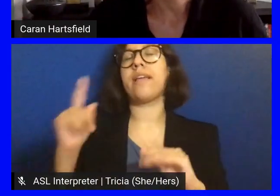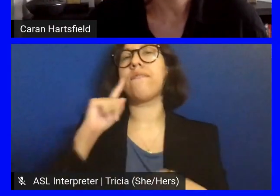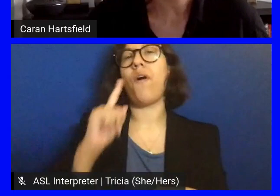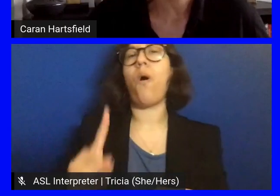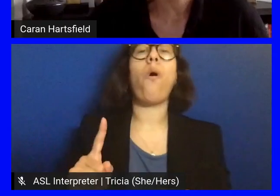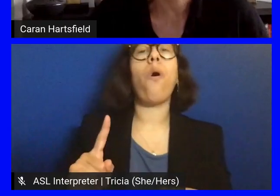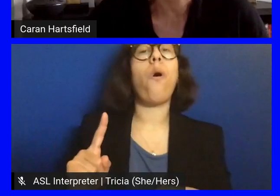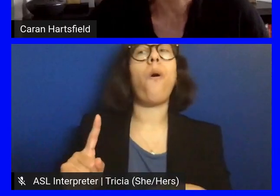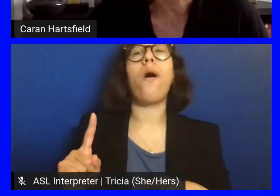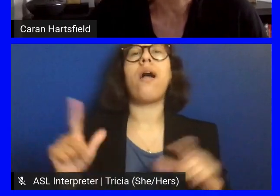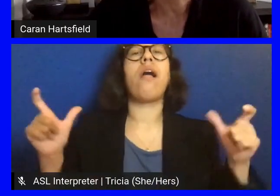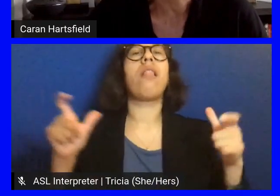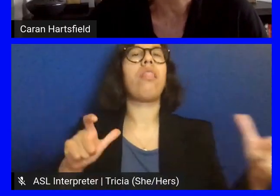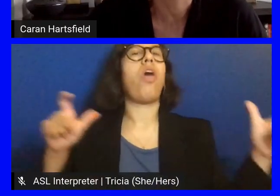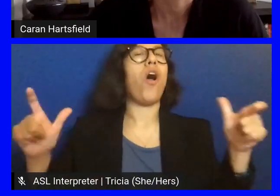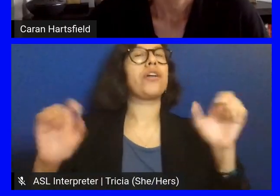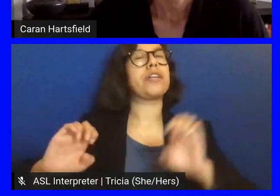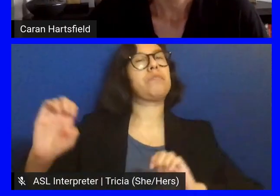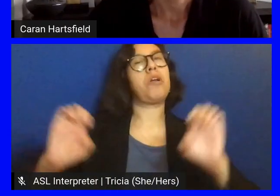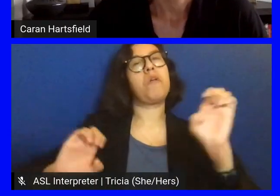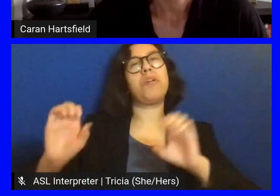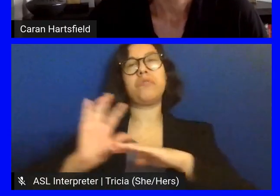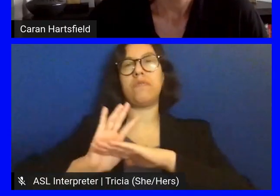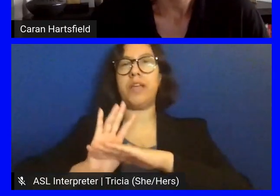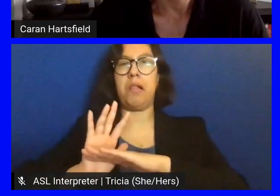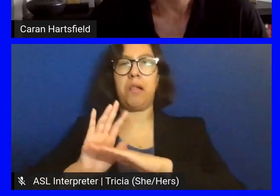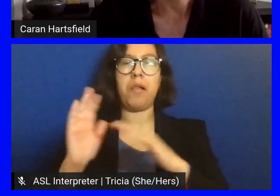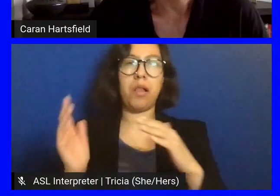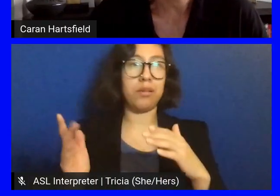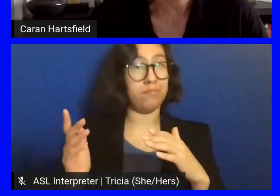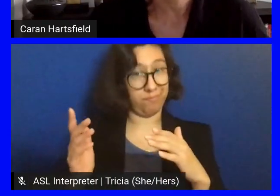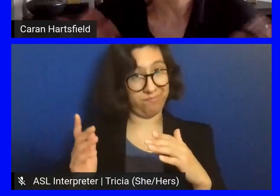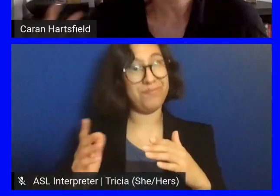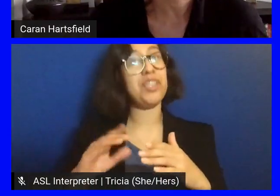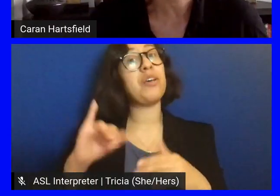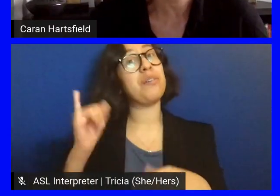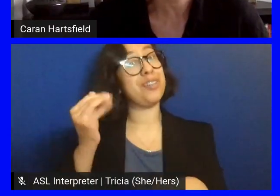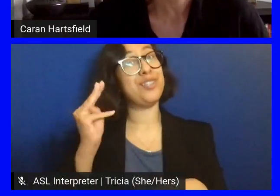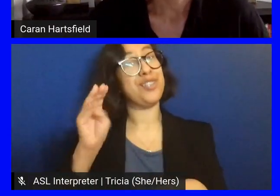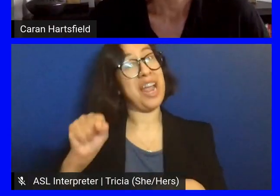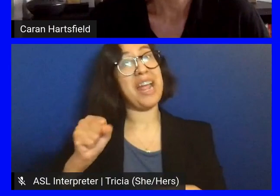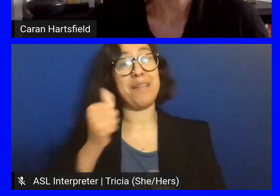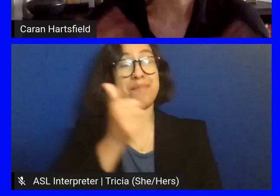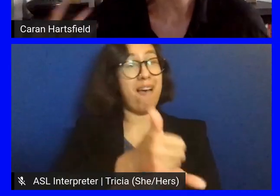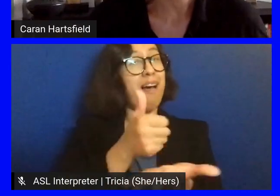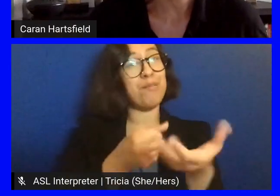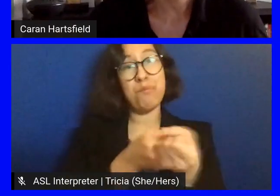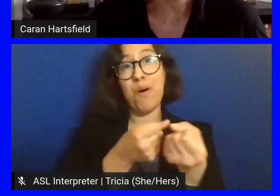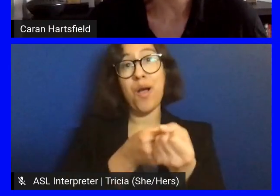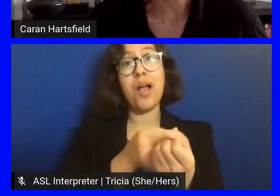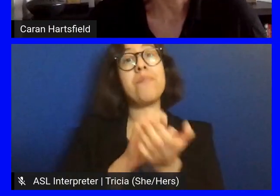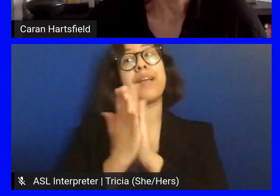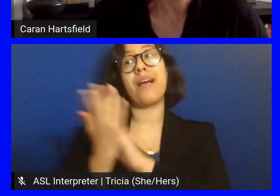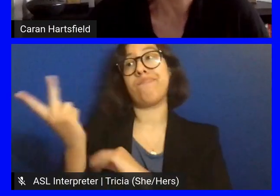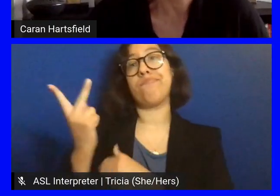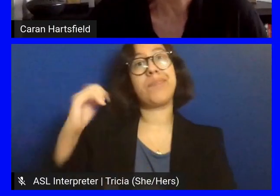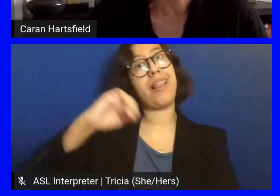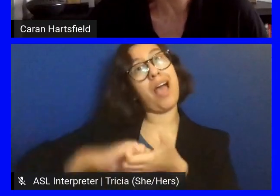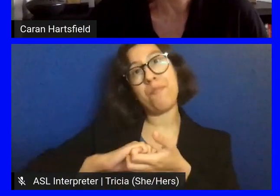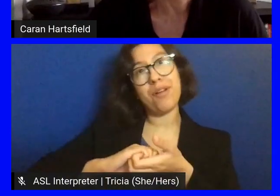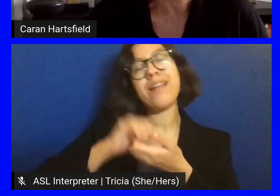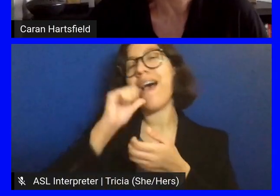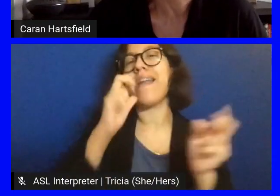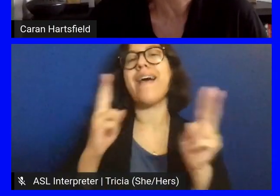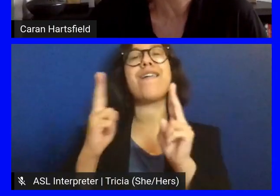a larger experimental piece. And so he recut it and very much became a collaborator, more than just an